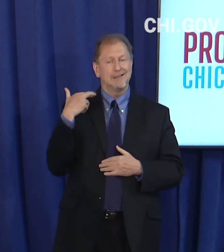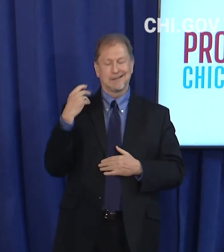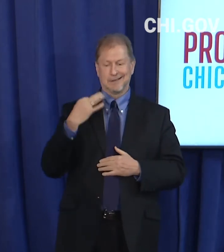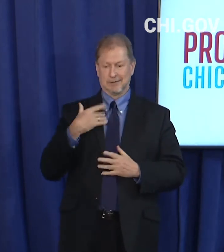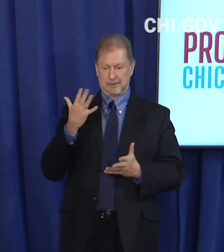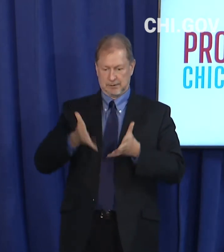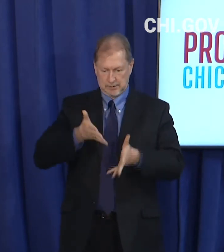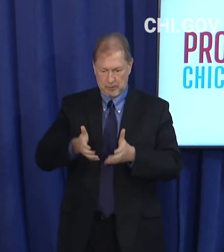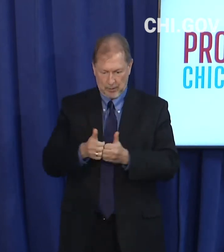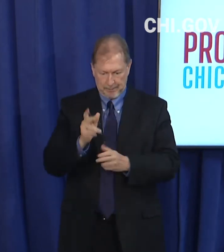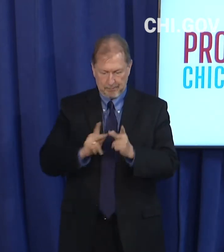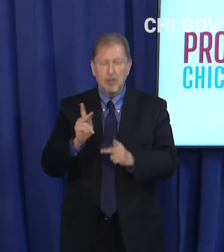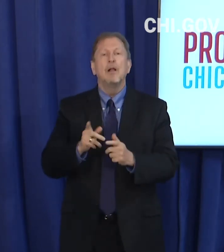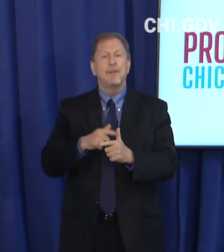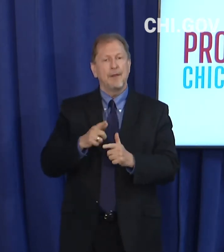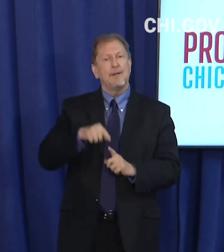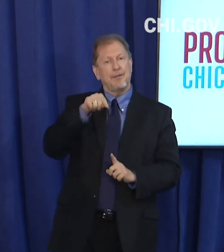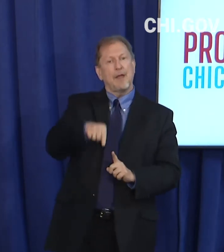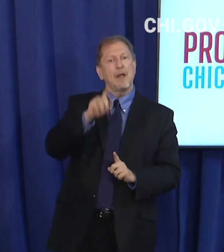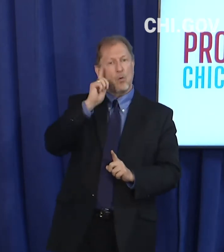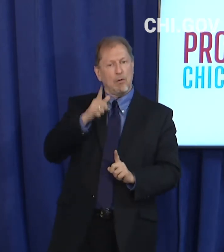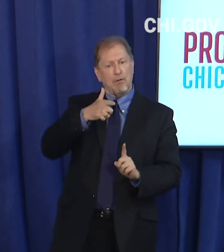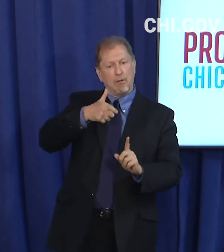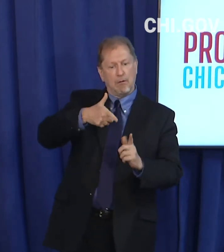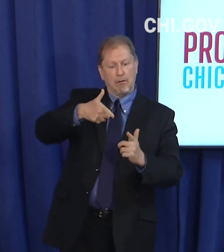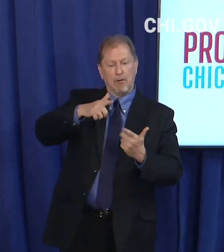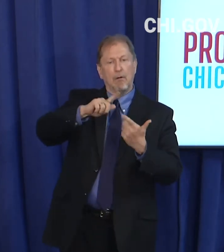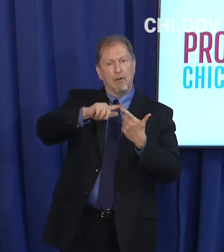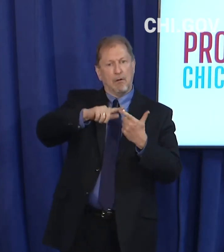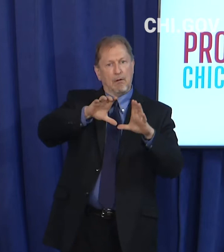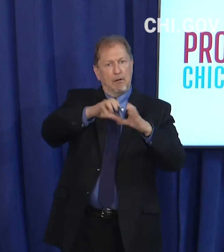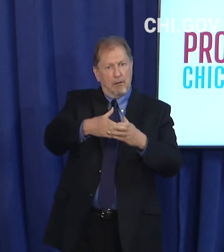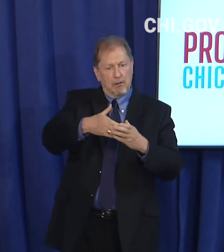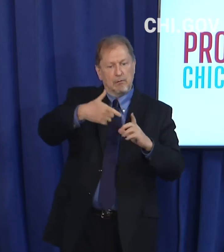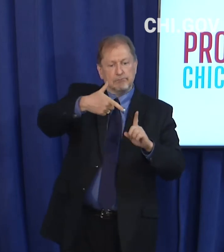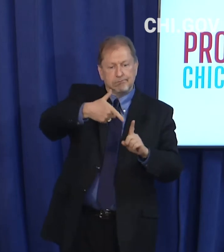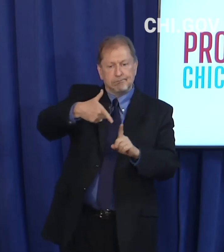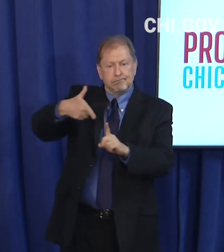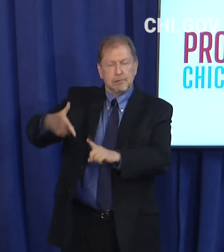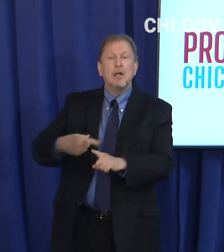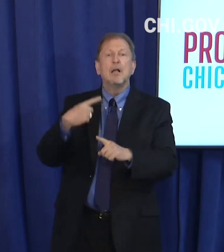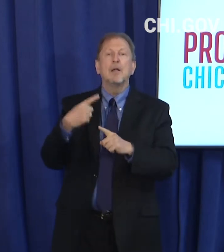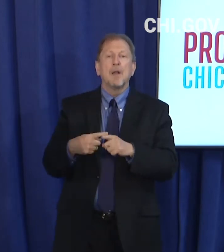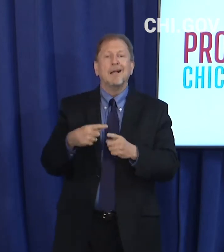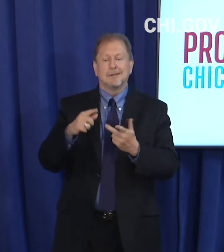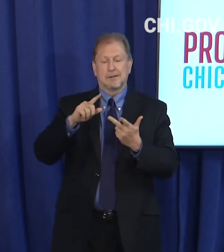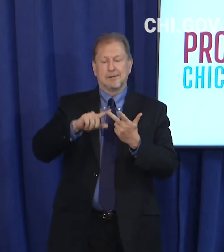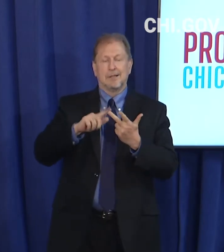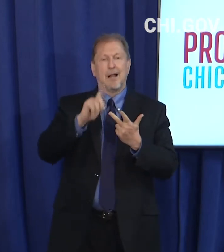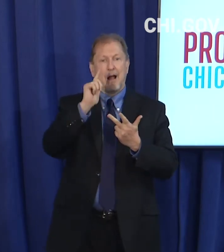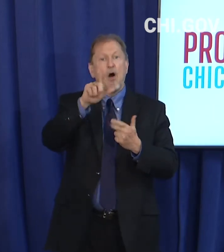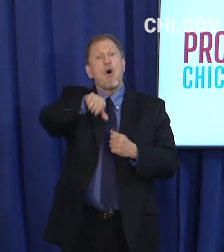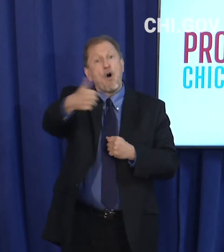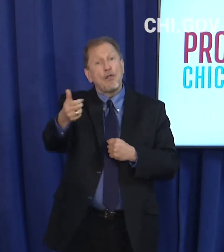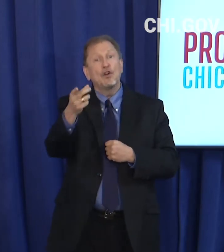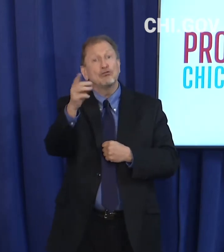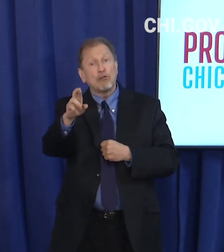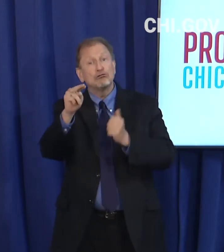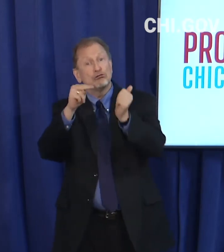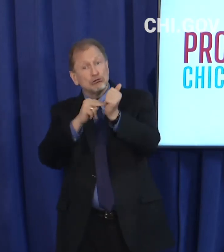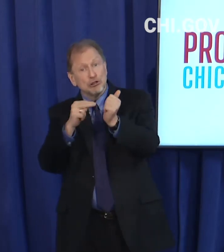vaccination of healthcare workers who are not affiliated with a hospital or health system. Now, vaccination